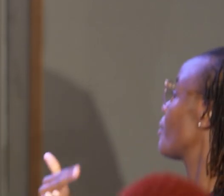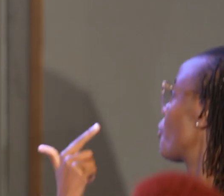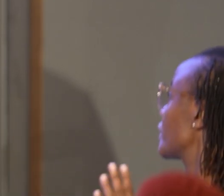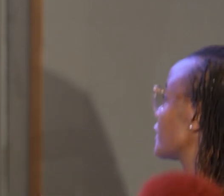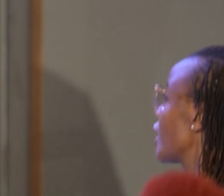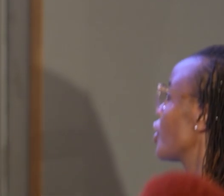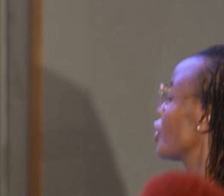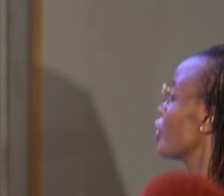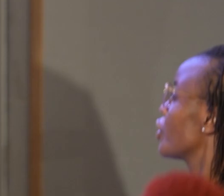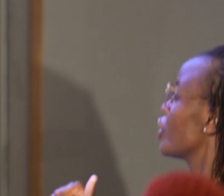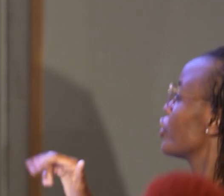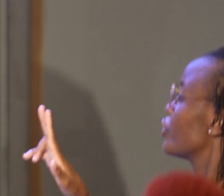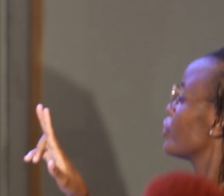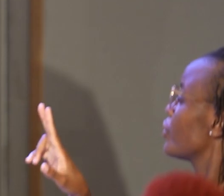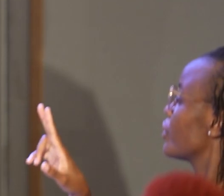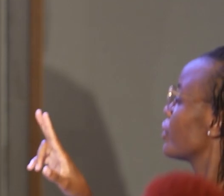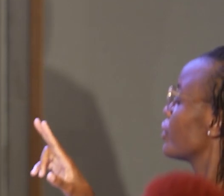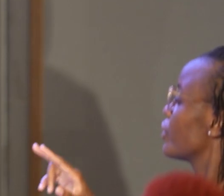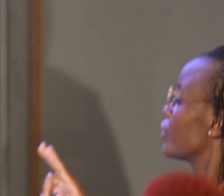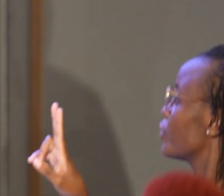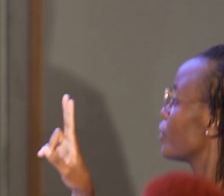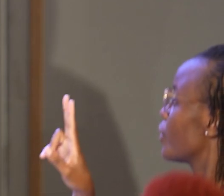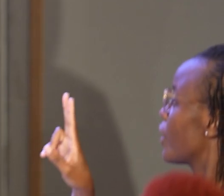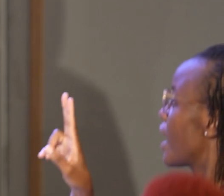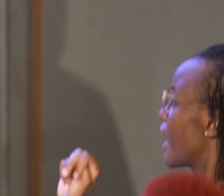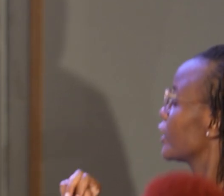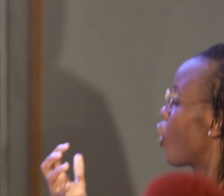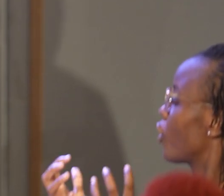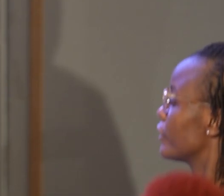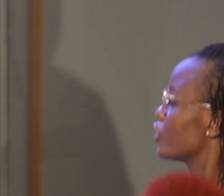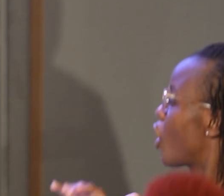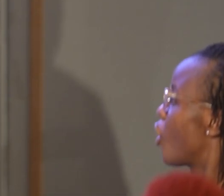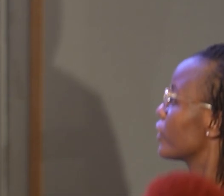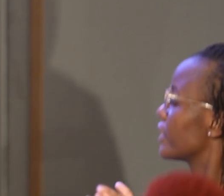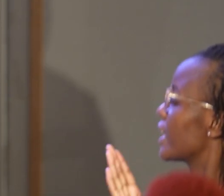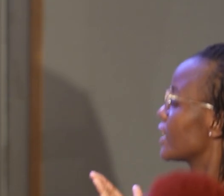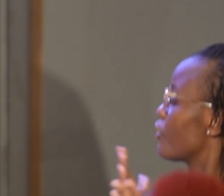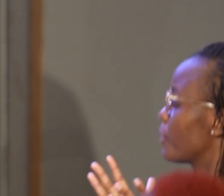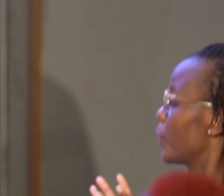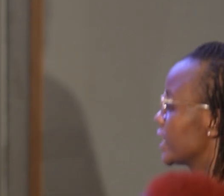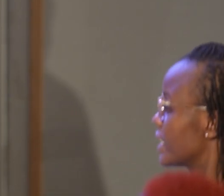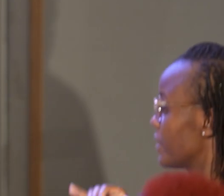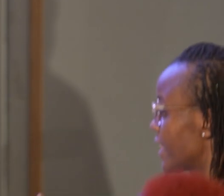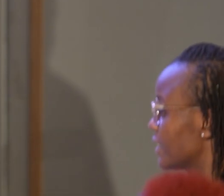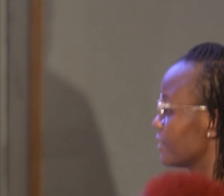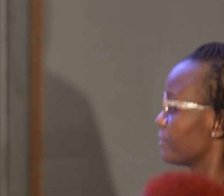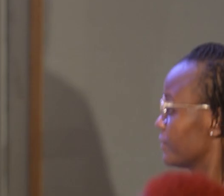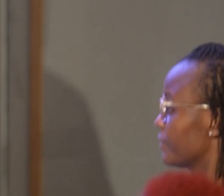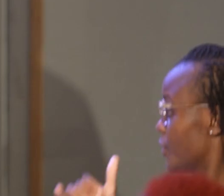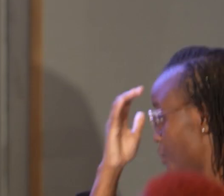the United Nations Convention on the Rights of Persons with Disabilities, which I assume most of us are familiar